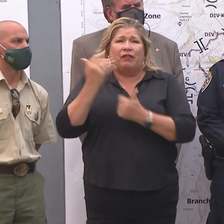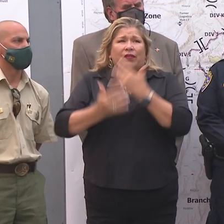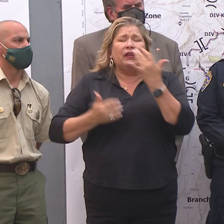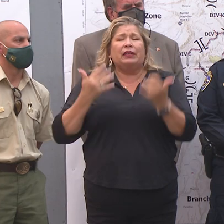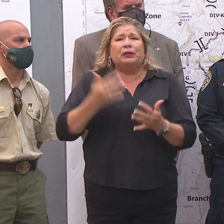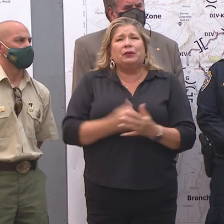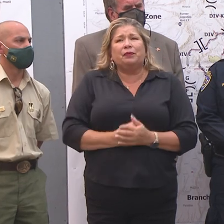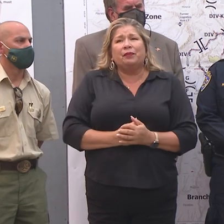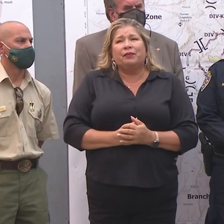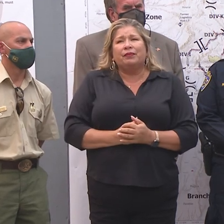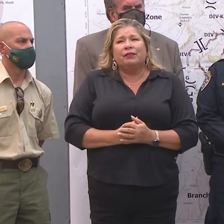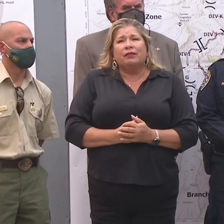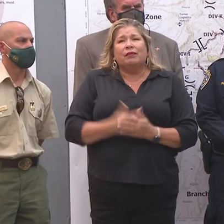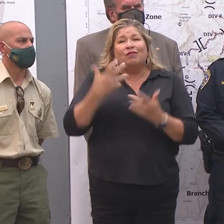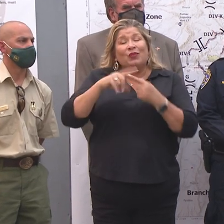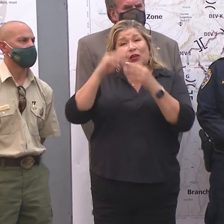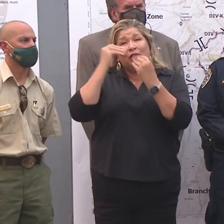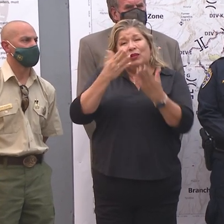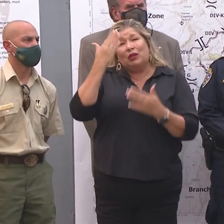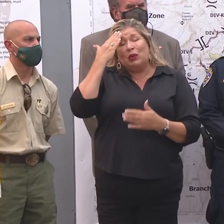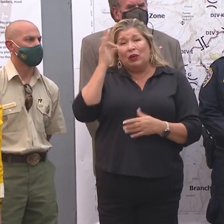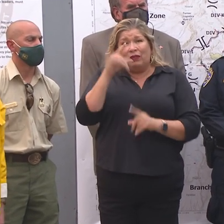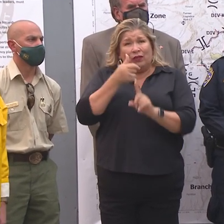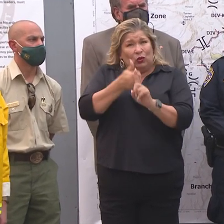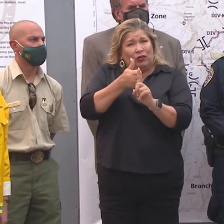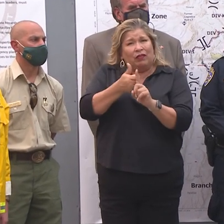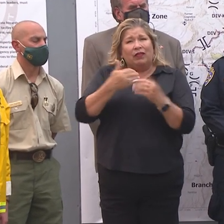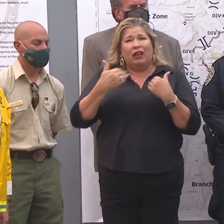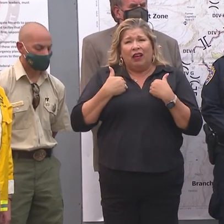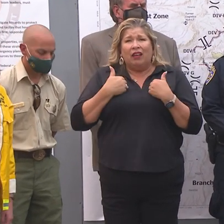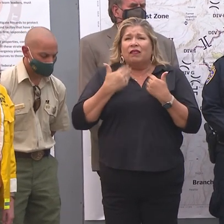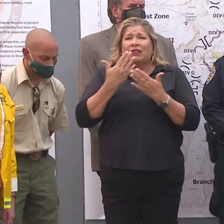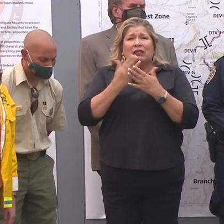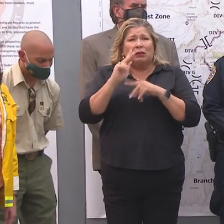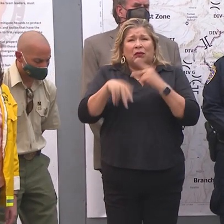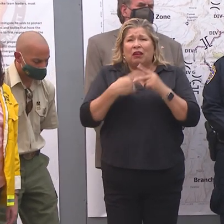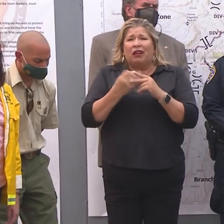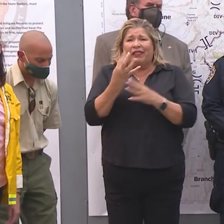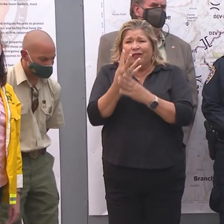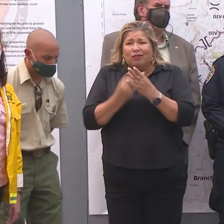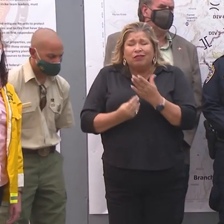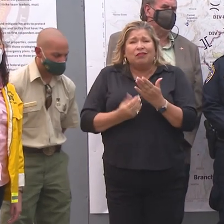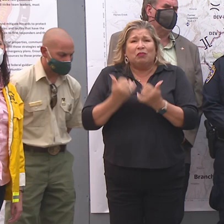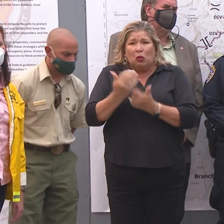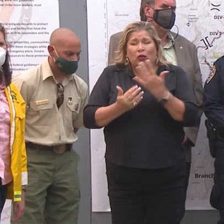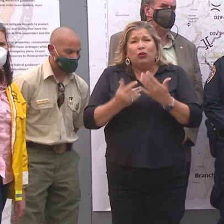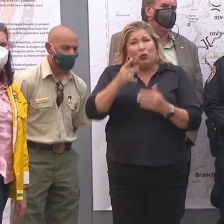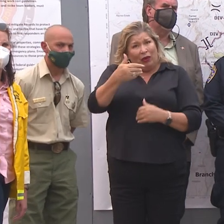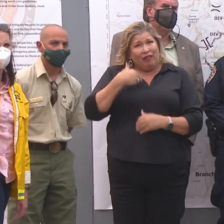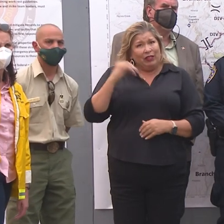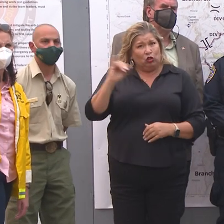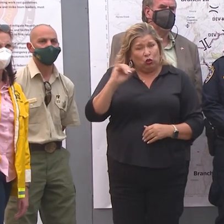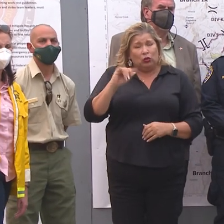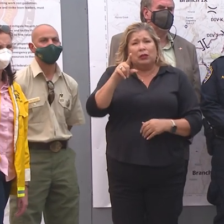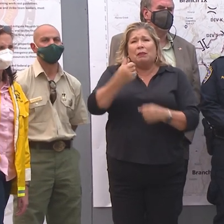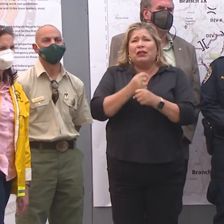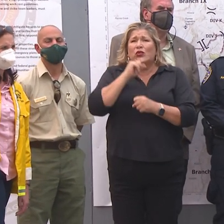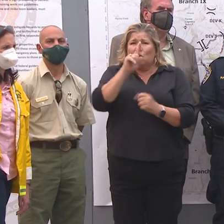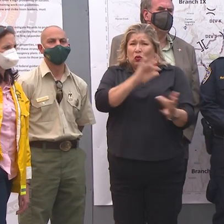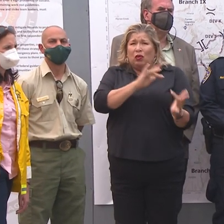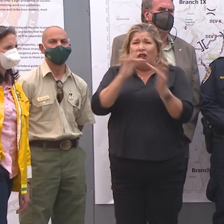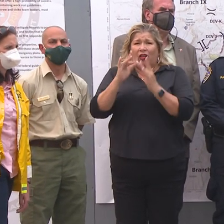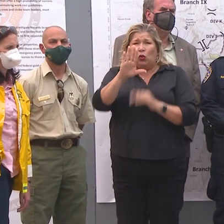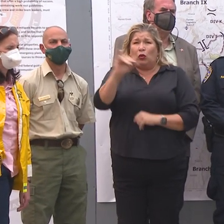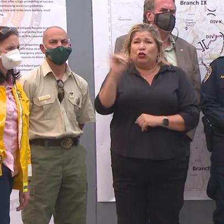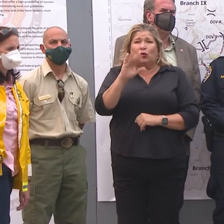And I want to tell you that if you have suffered a loss and you have insurance, to make sure you make contact with your insurance